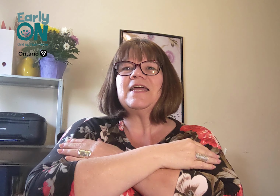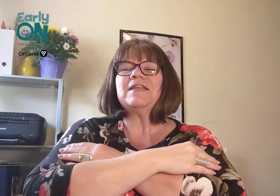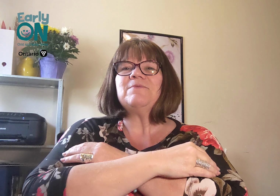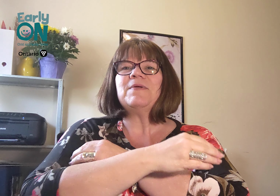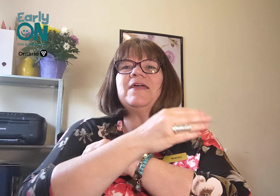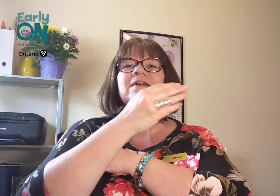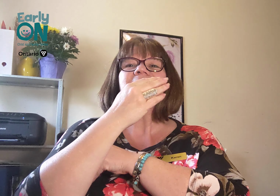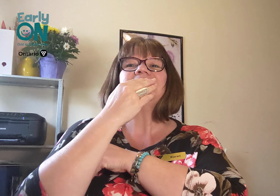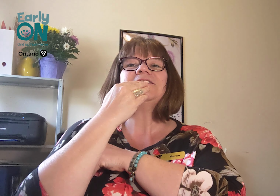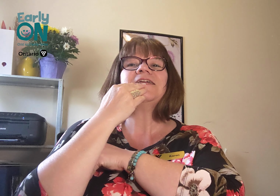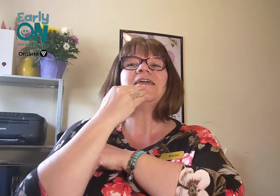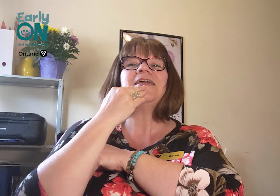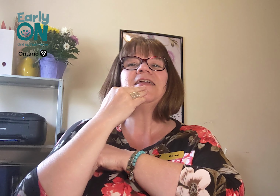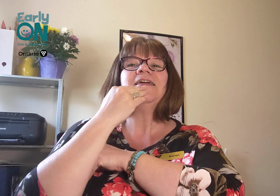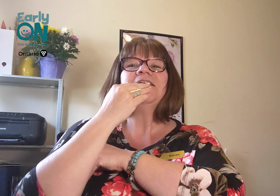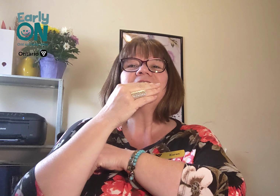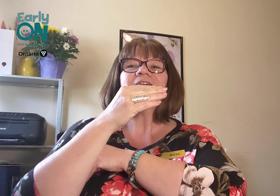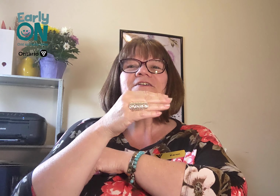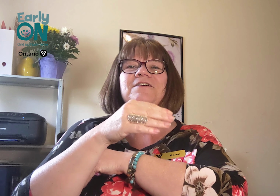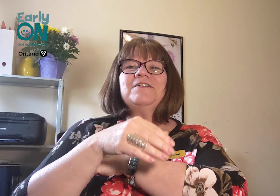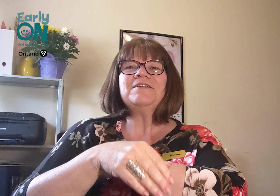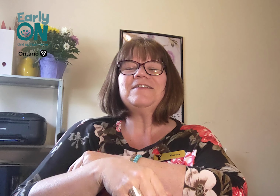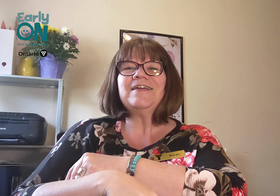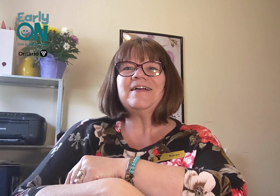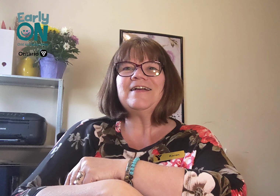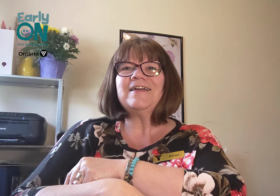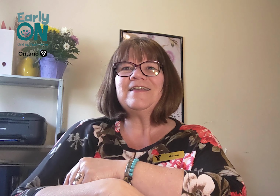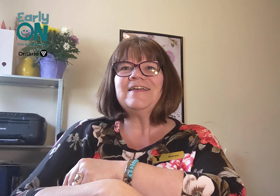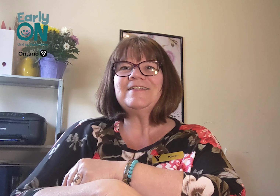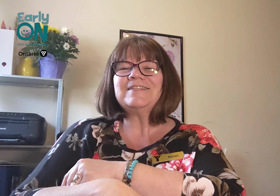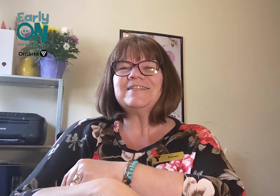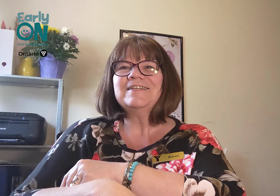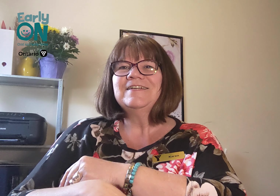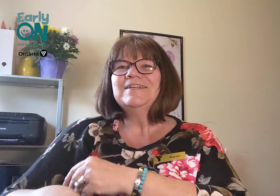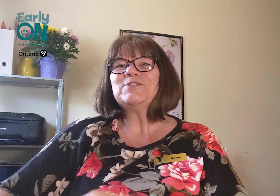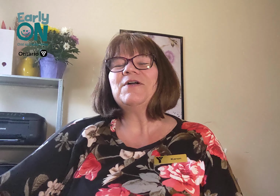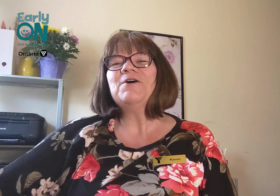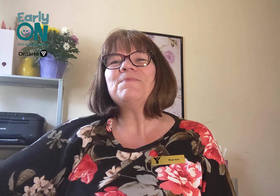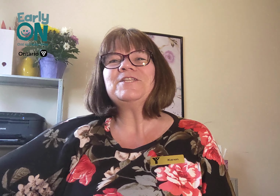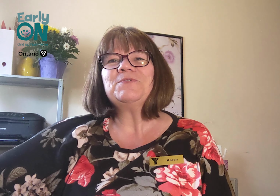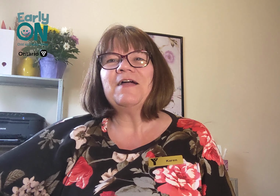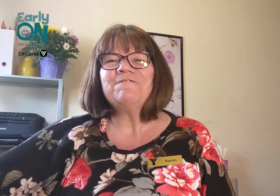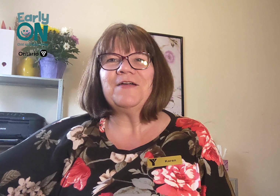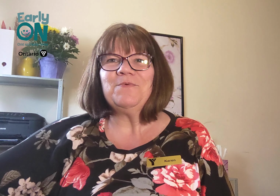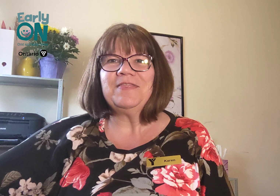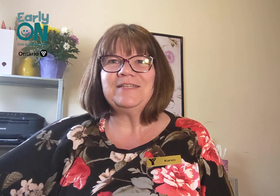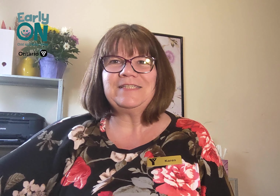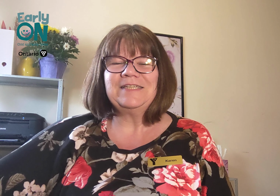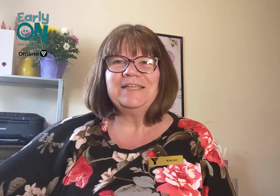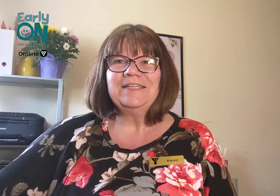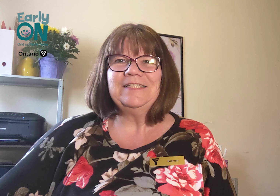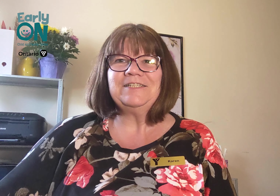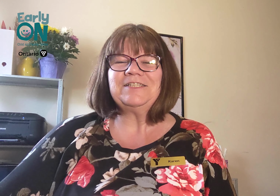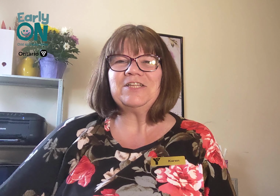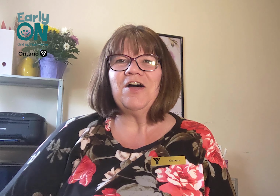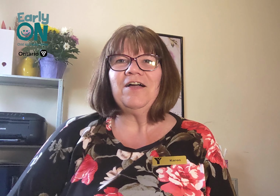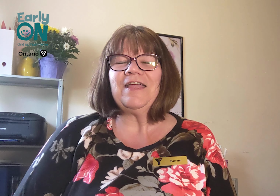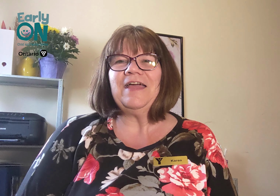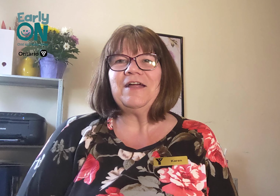Teddy bear, say good night. So I hope that you have fun with this little song, and I